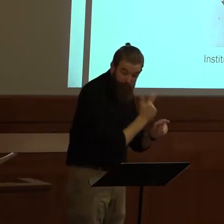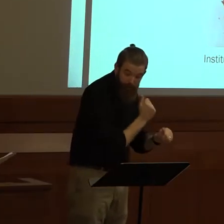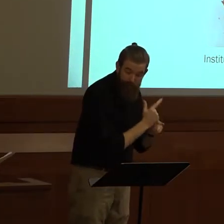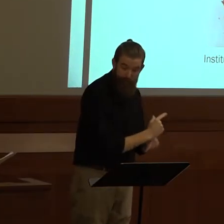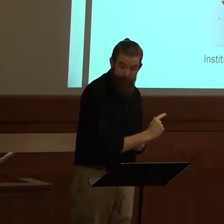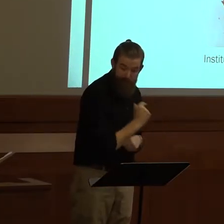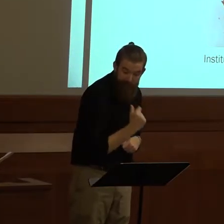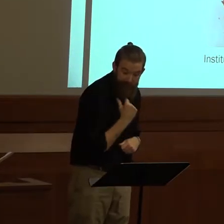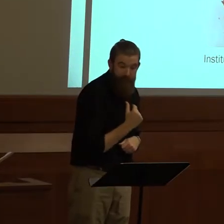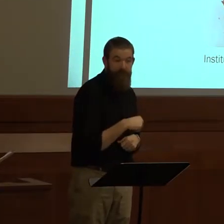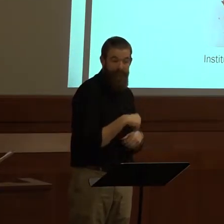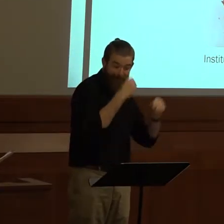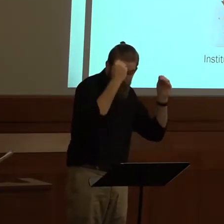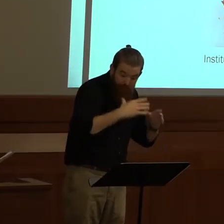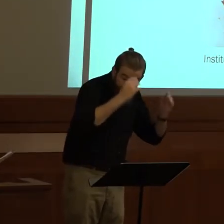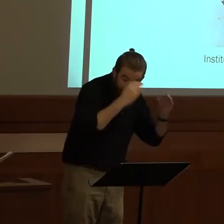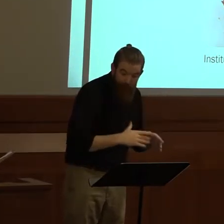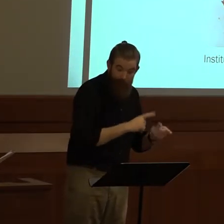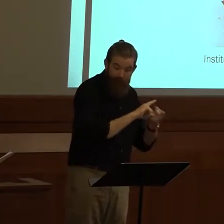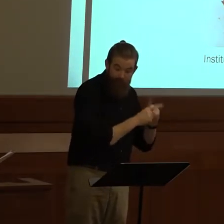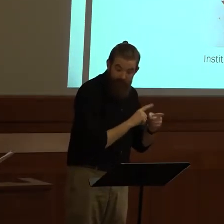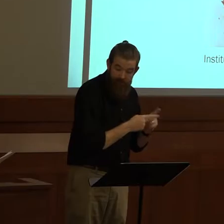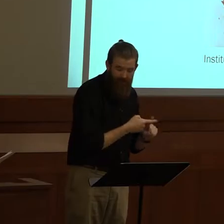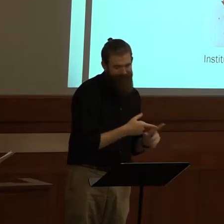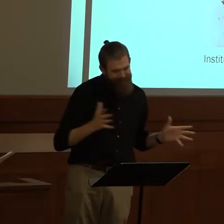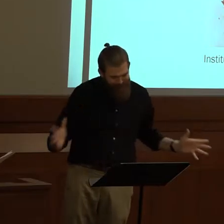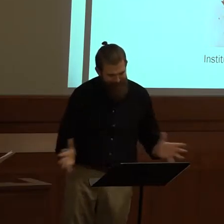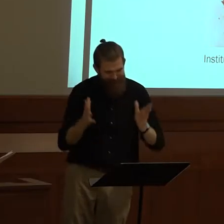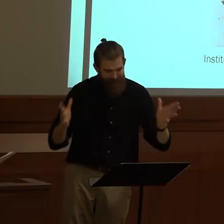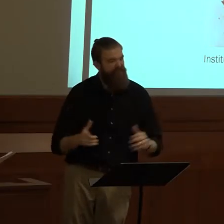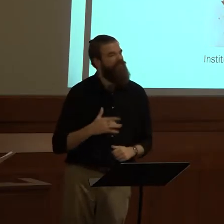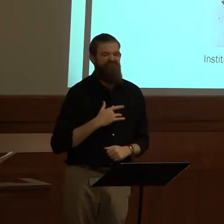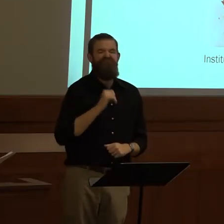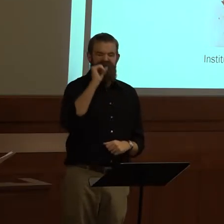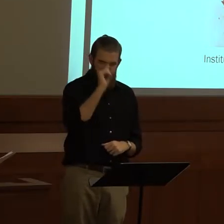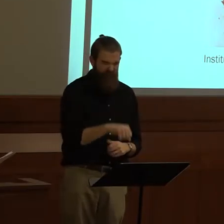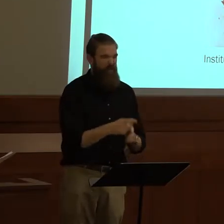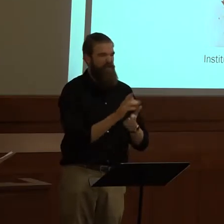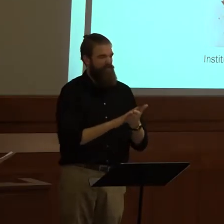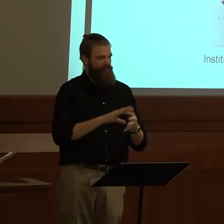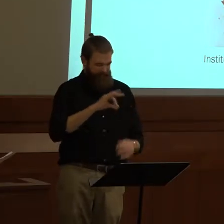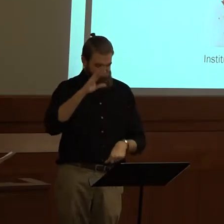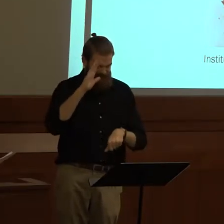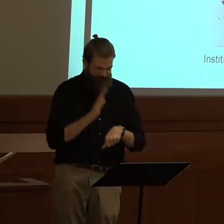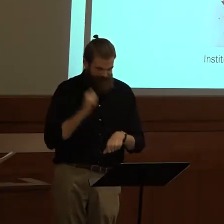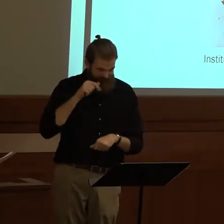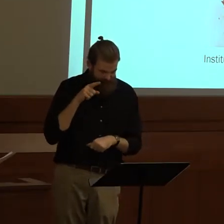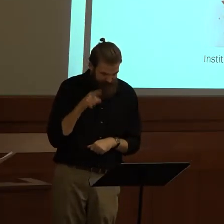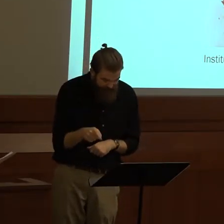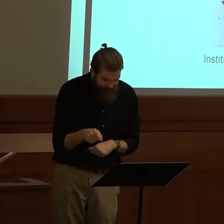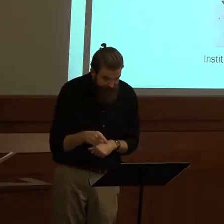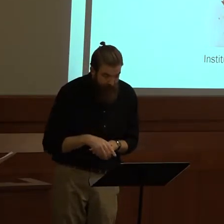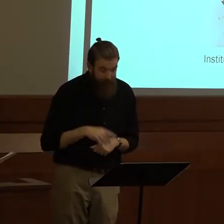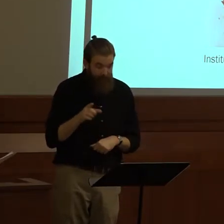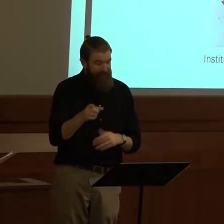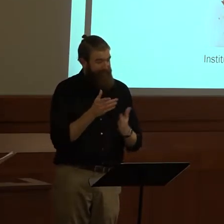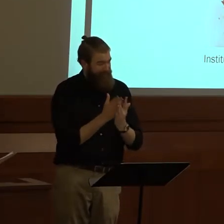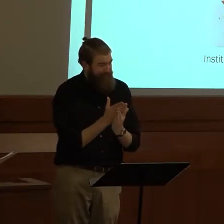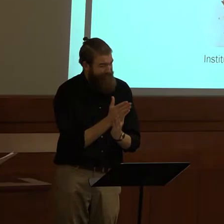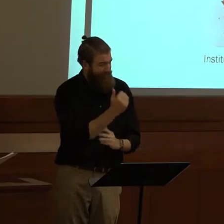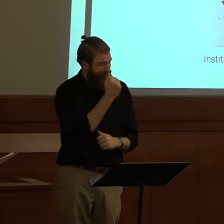development, humiliating struggles for accommodation in the seminary, and many months of waiting while congregations